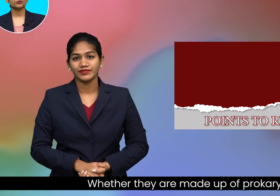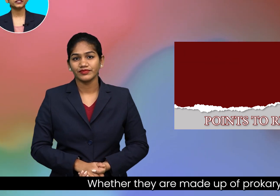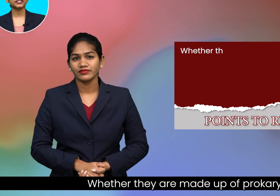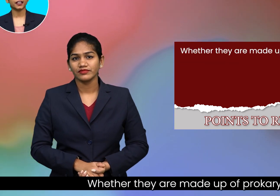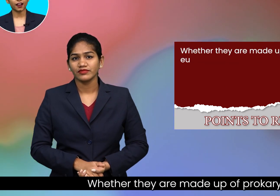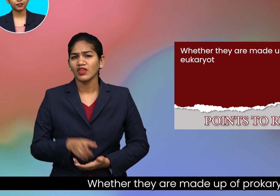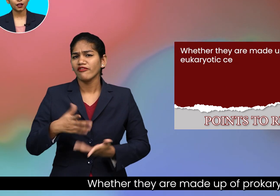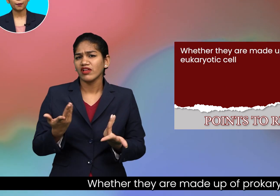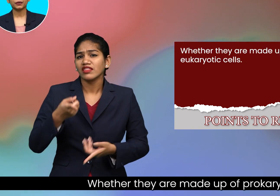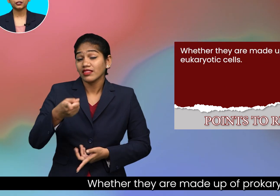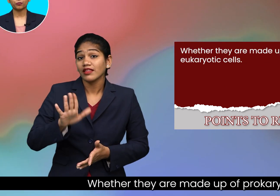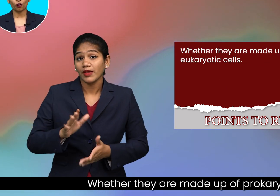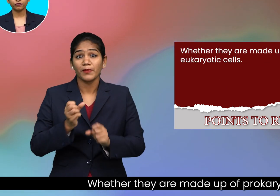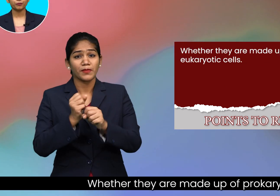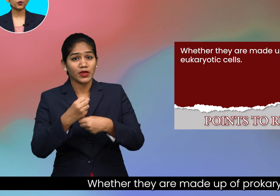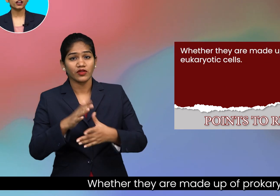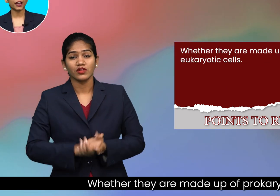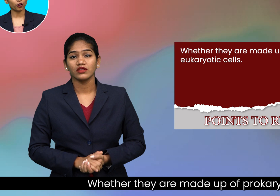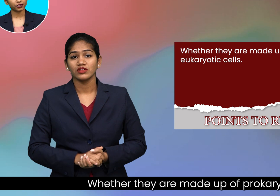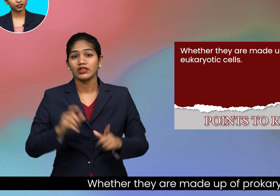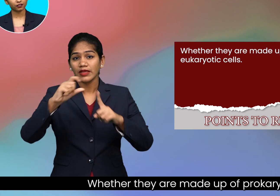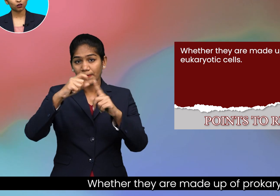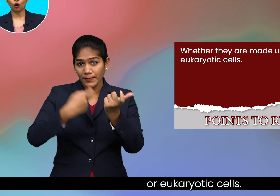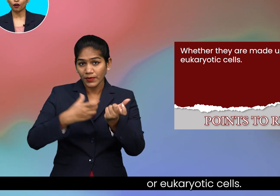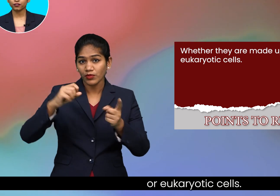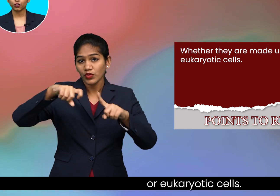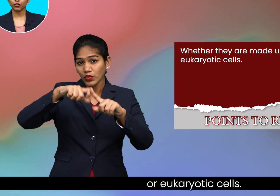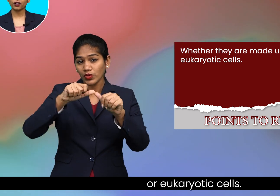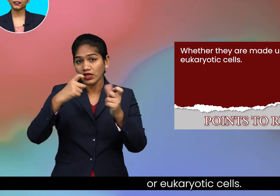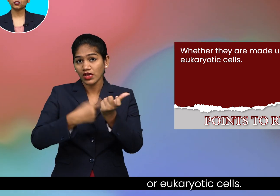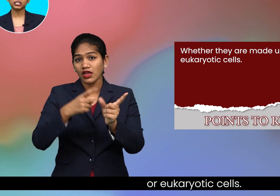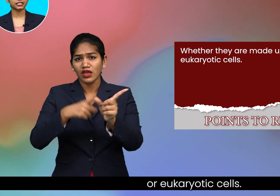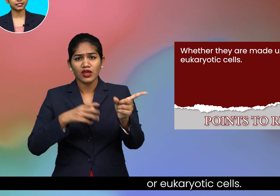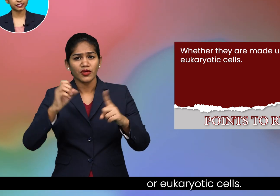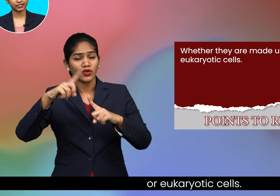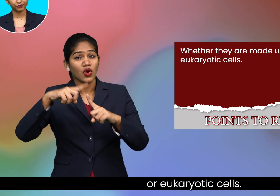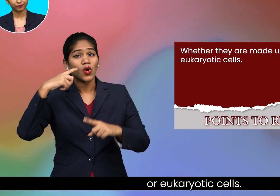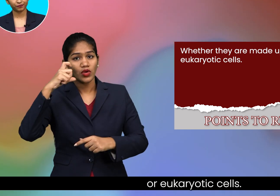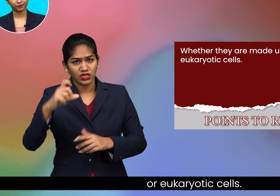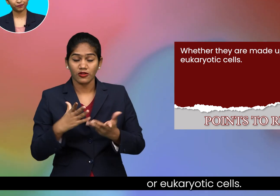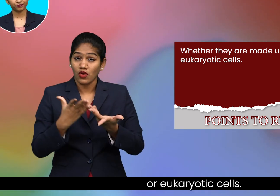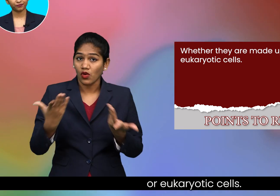Whether they are made up of prokaryotic or eukaryotic cells.